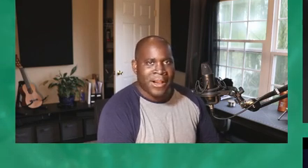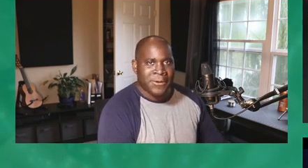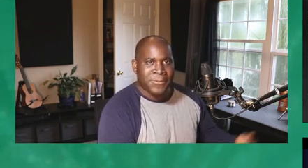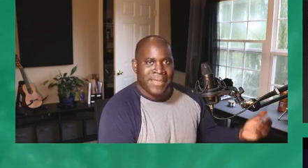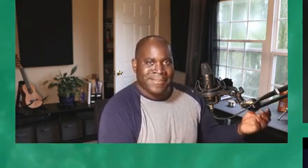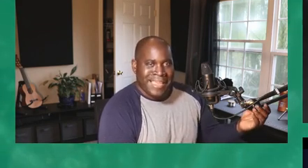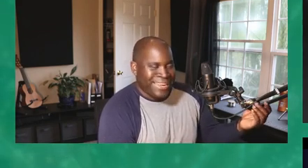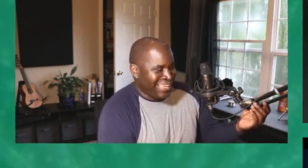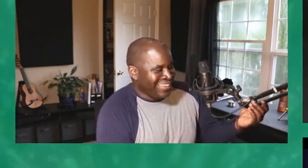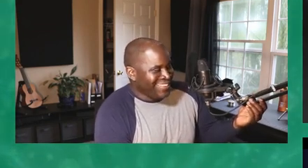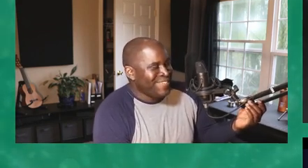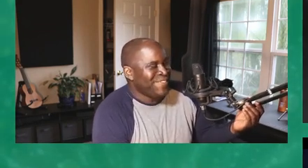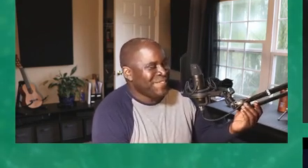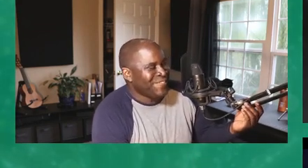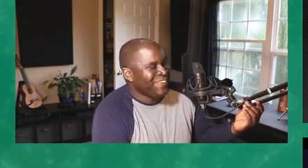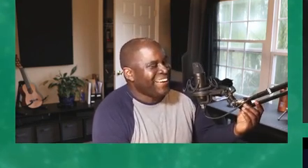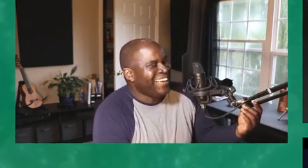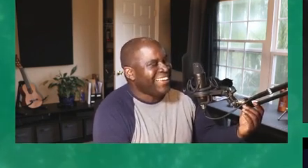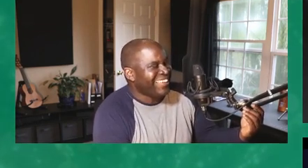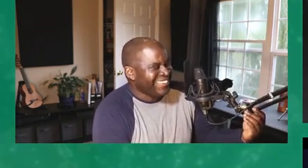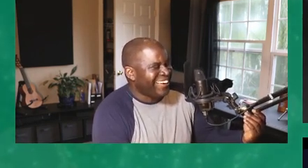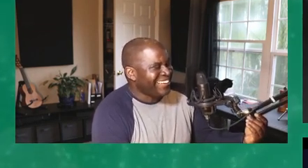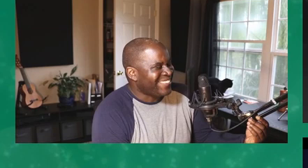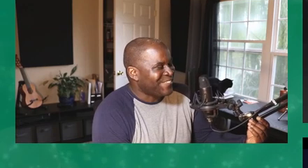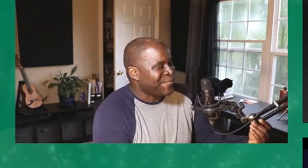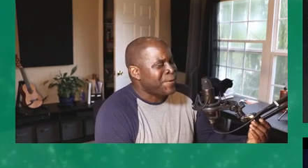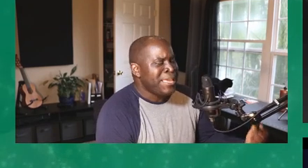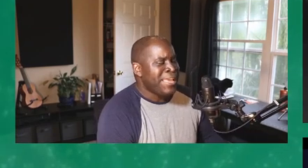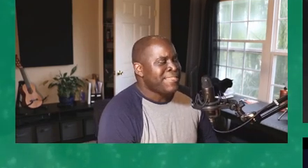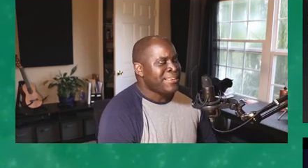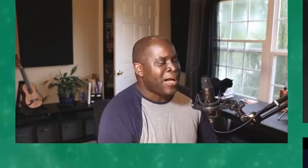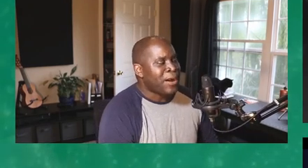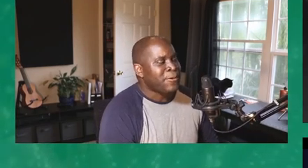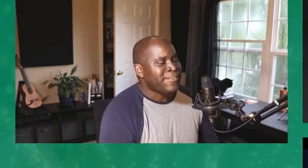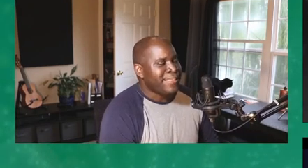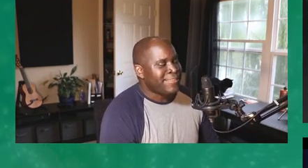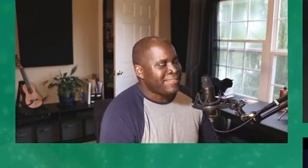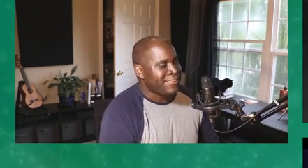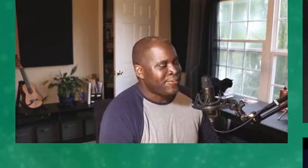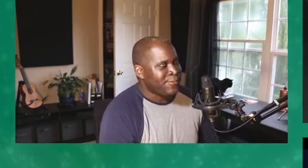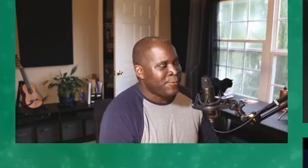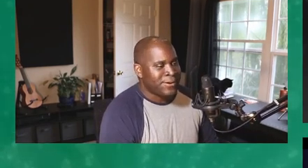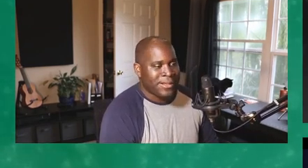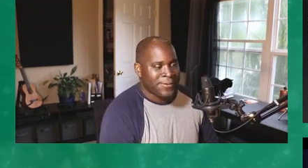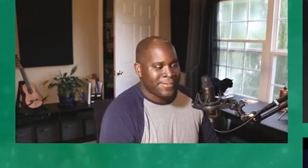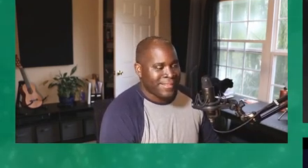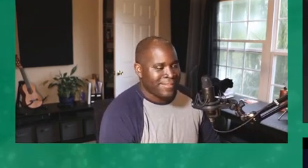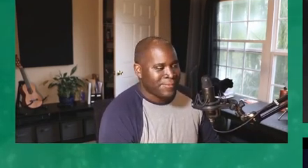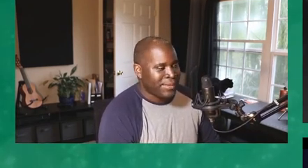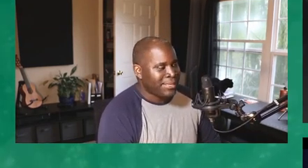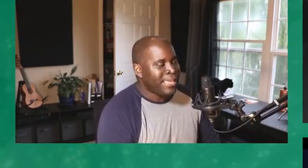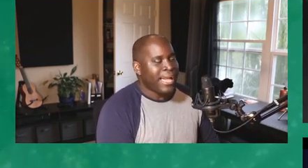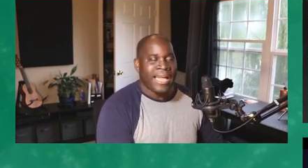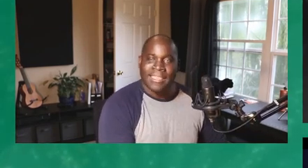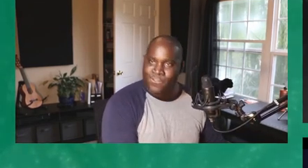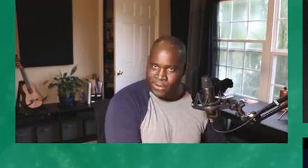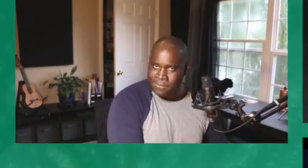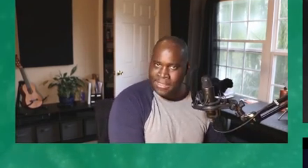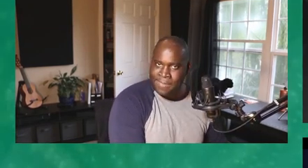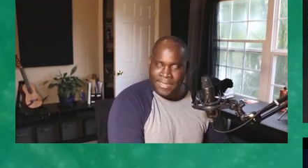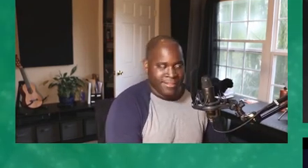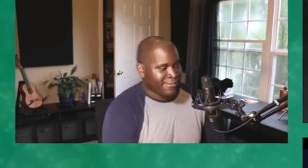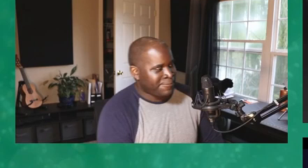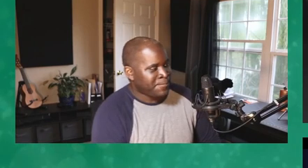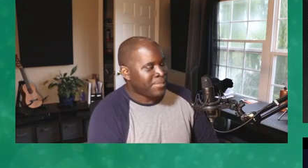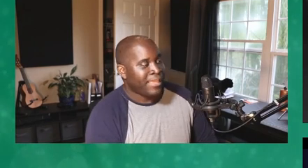just an awkward way of signing it. Honest with you. It's an awkward sentence. It's just a weird awkward sentence. But